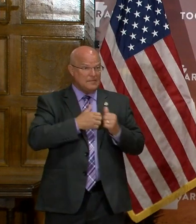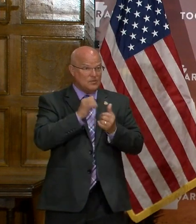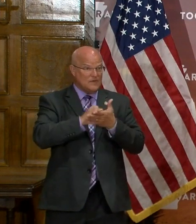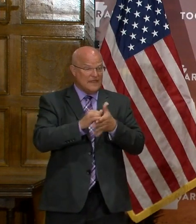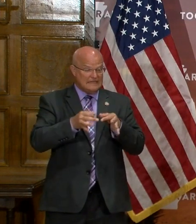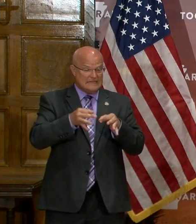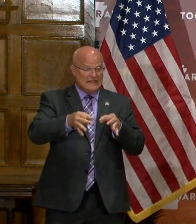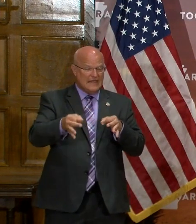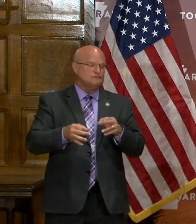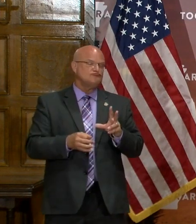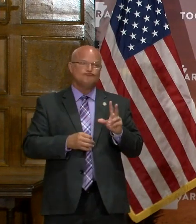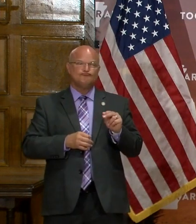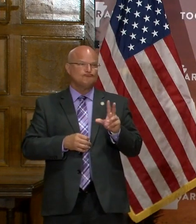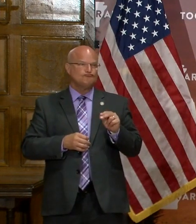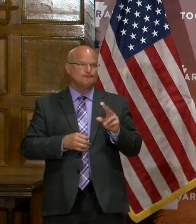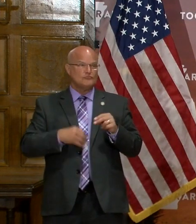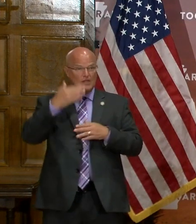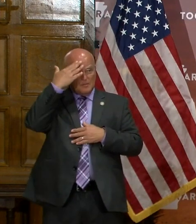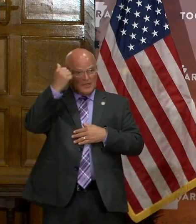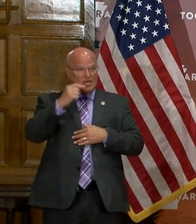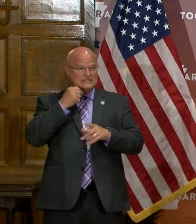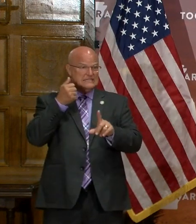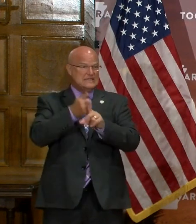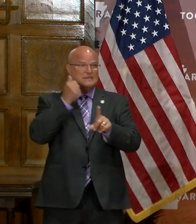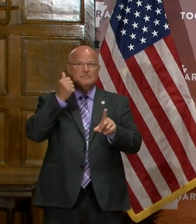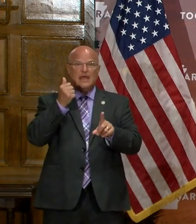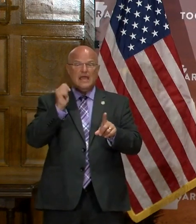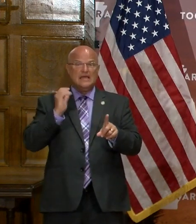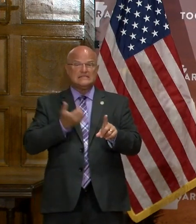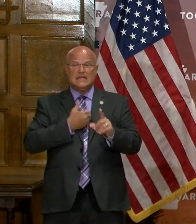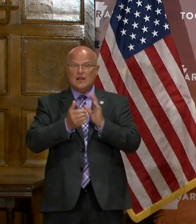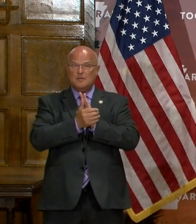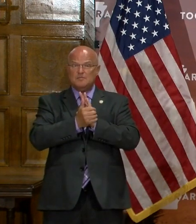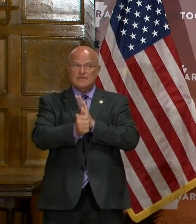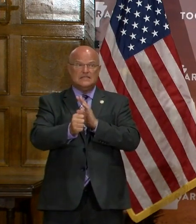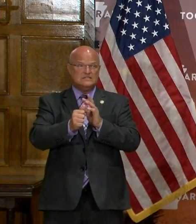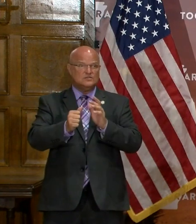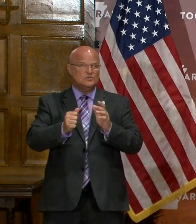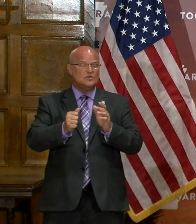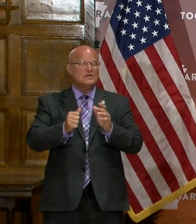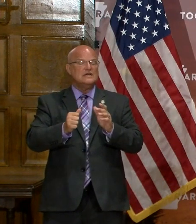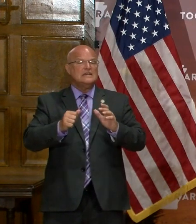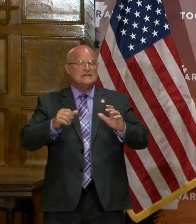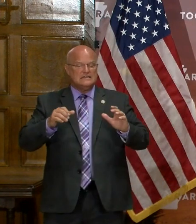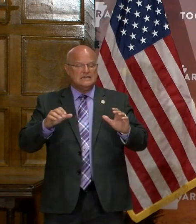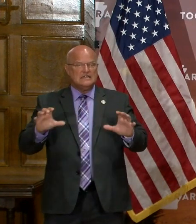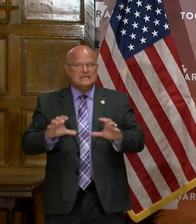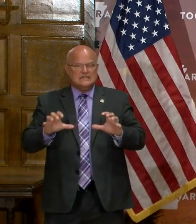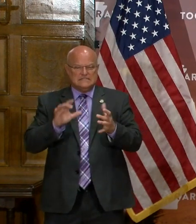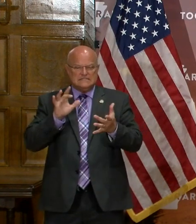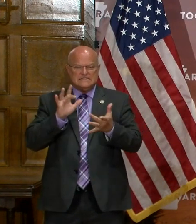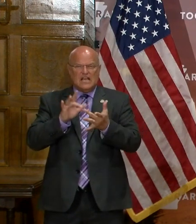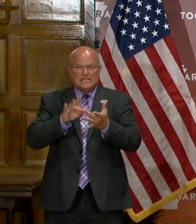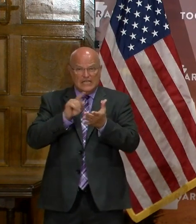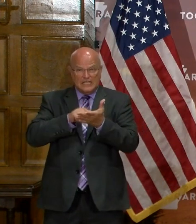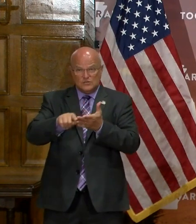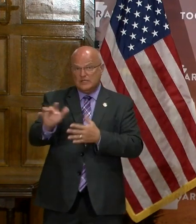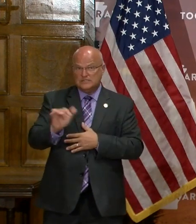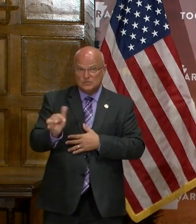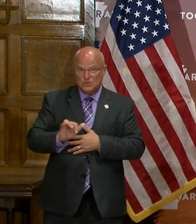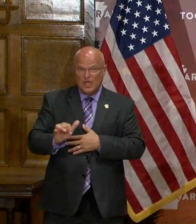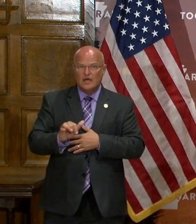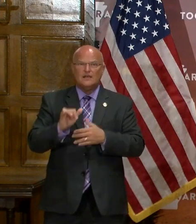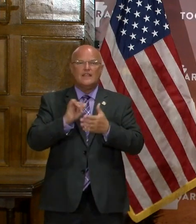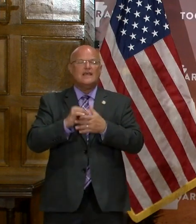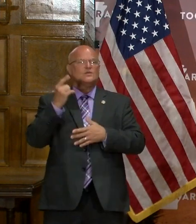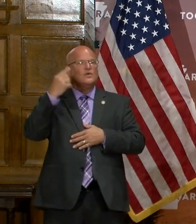that delay? No, because it impacts our ability to effectively contact trace as well. And